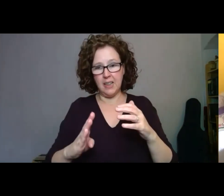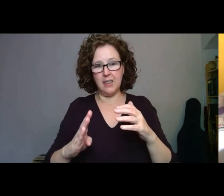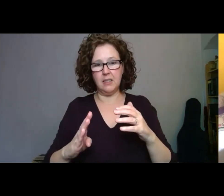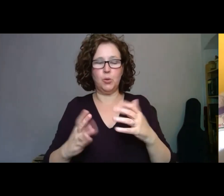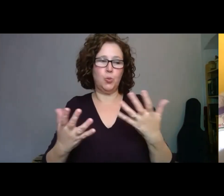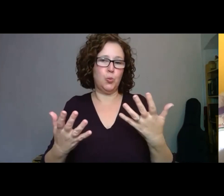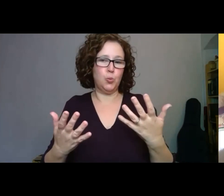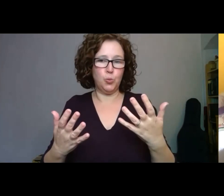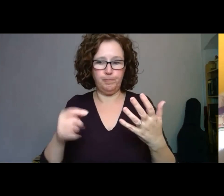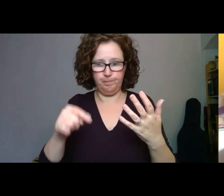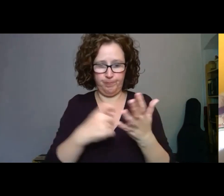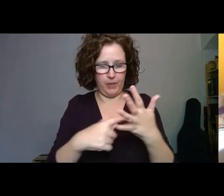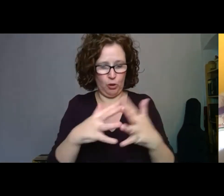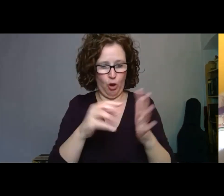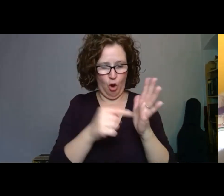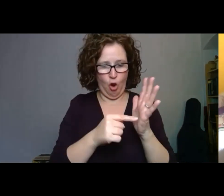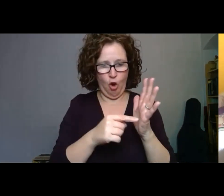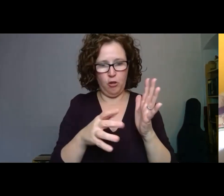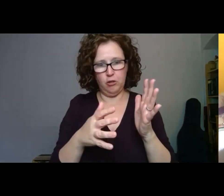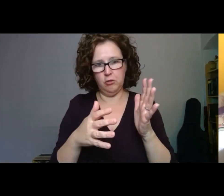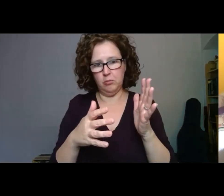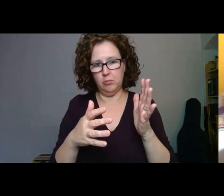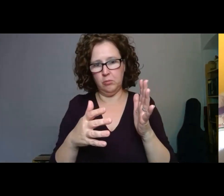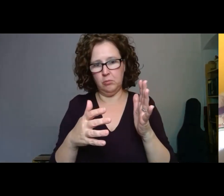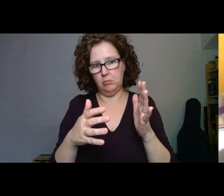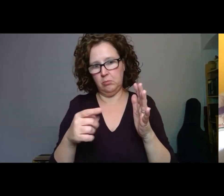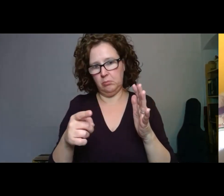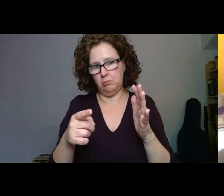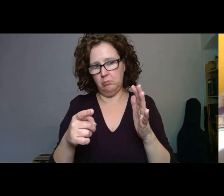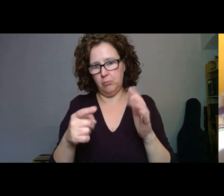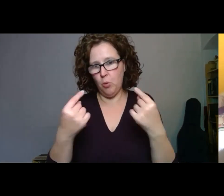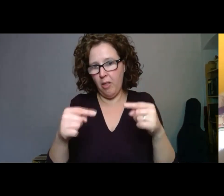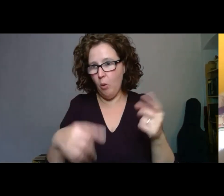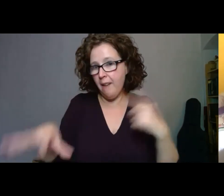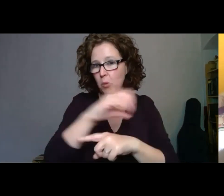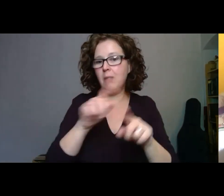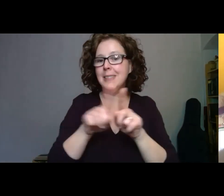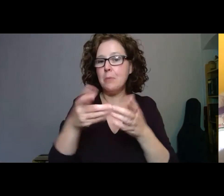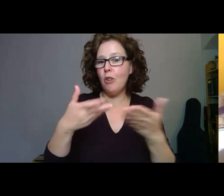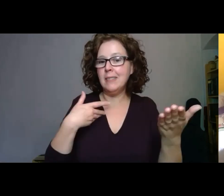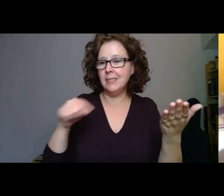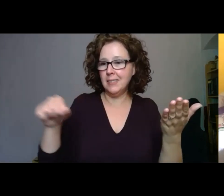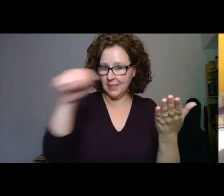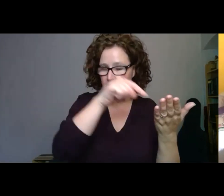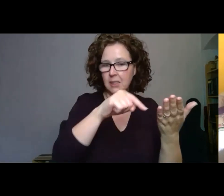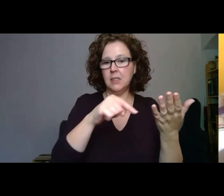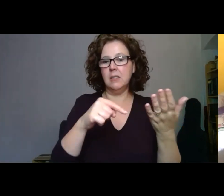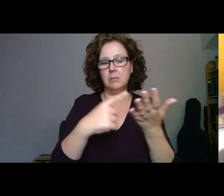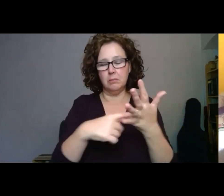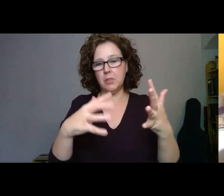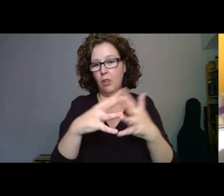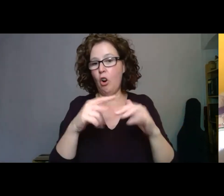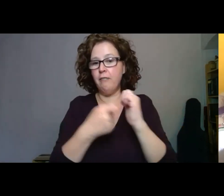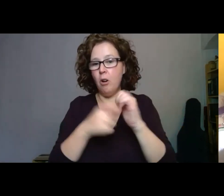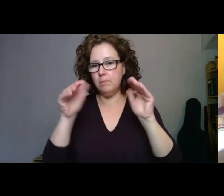or to allow everyone to have the same rights, the law dedicated to